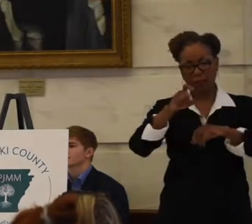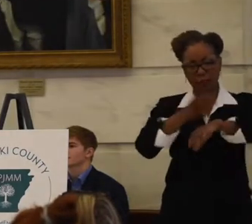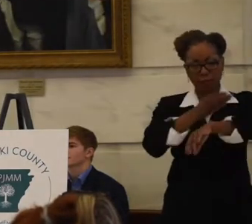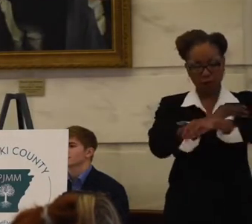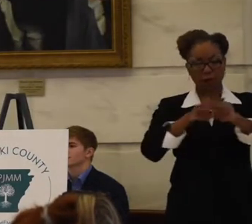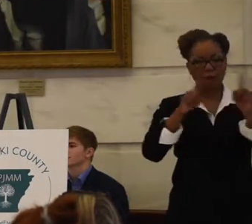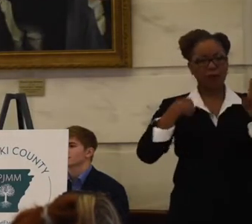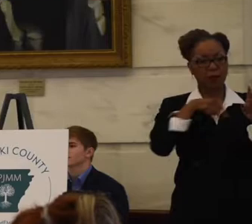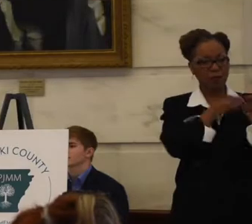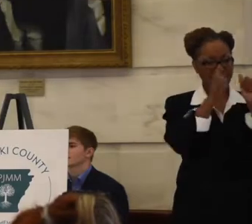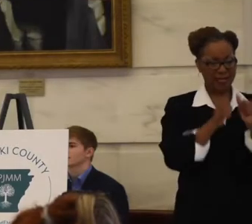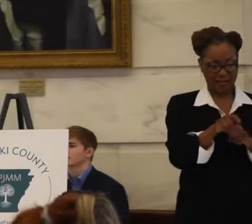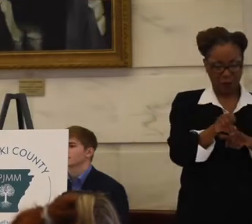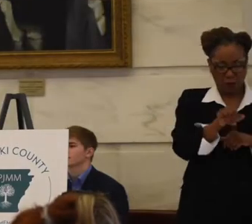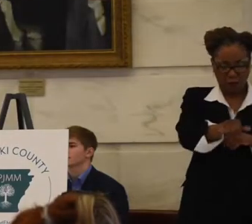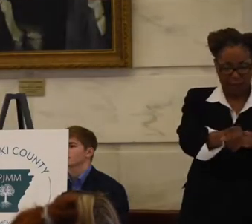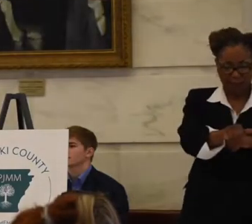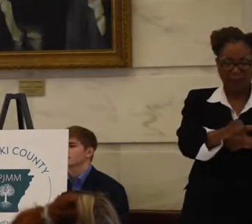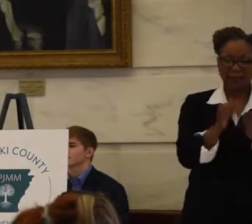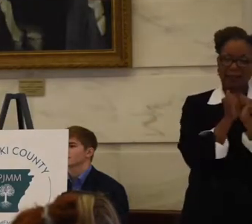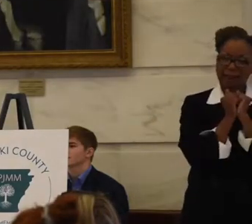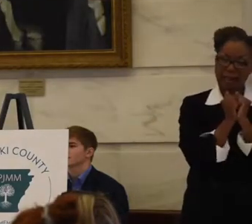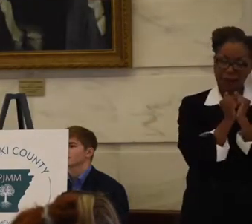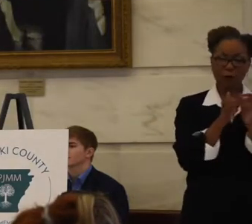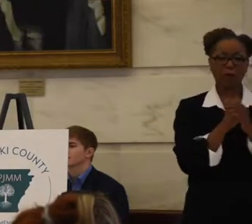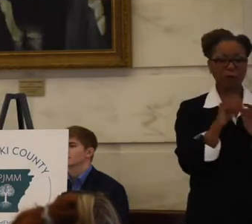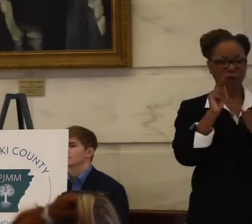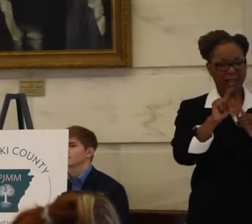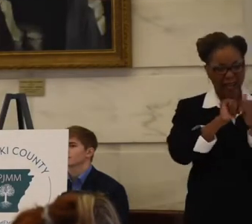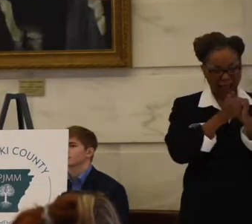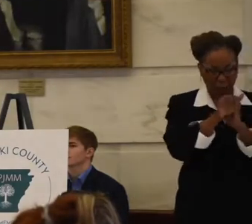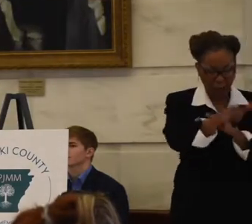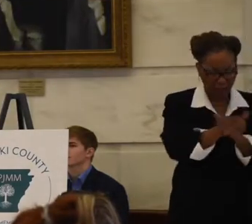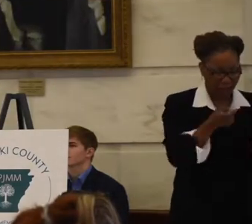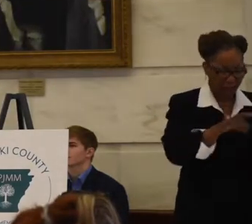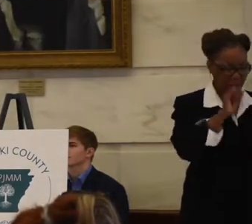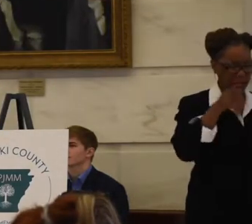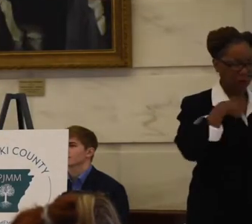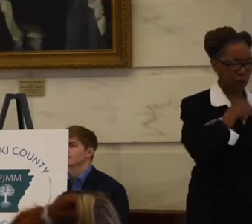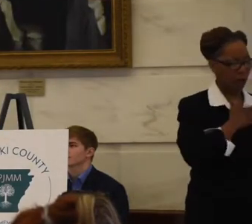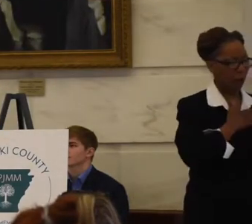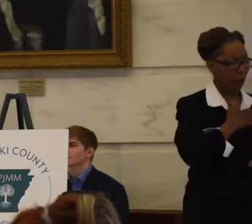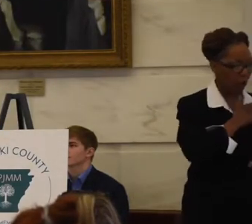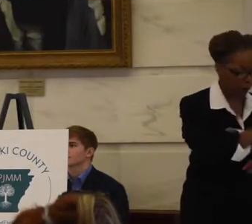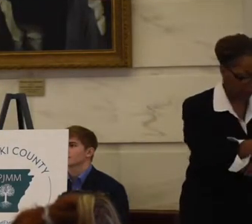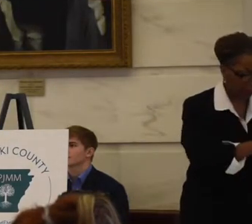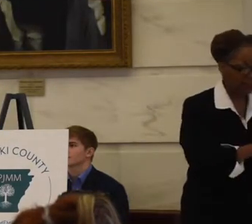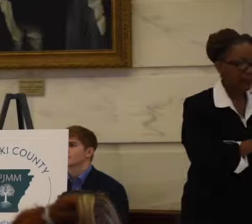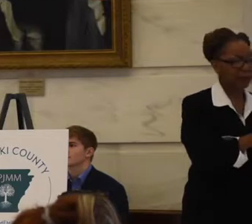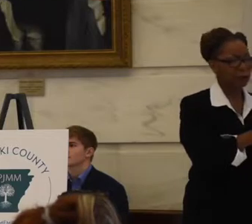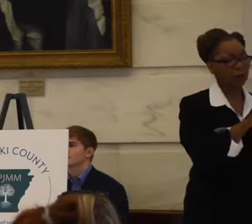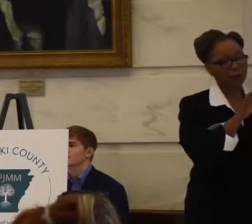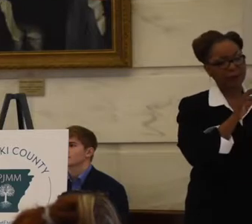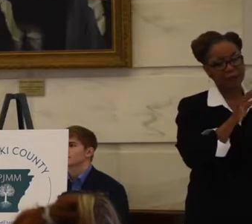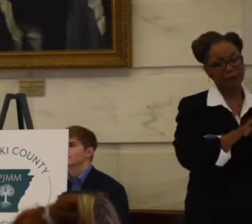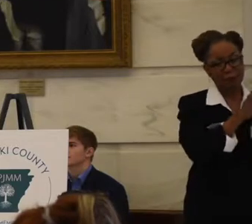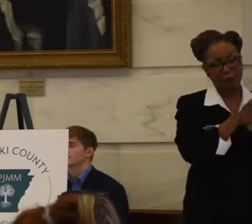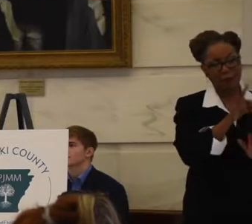can do that together. But that can only happen if we're willing to tell the truth about the